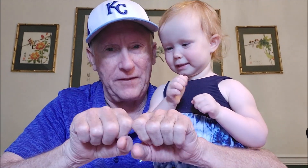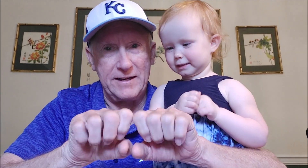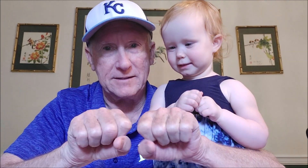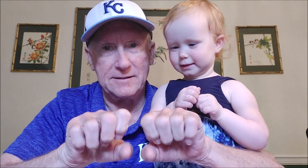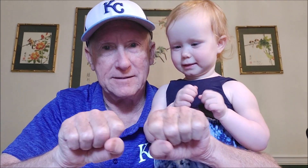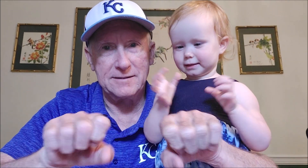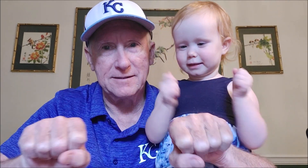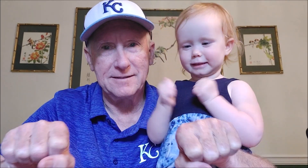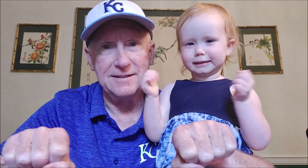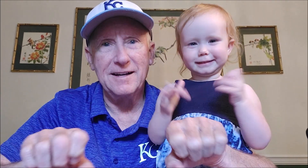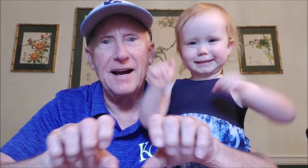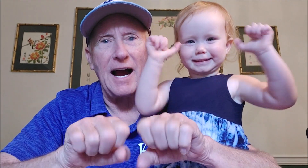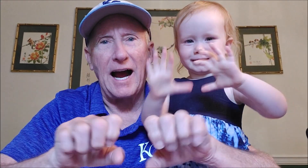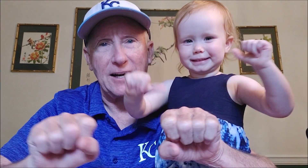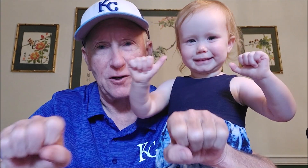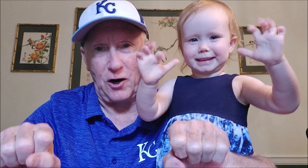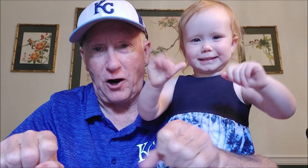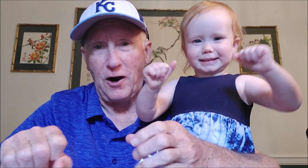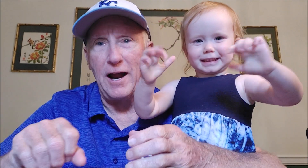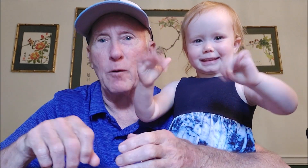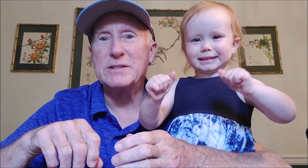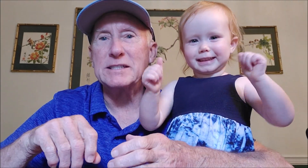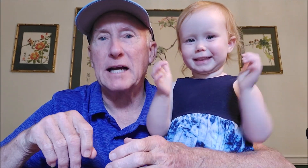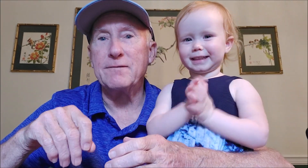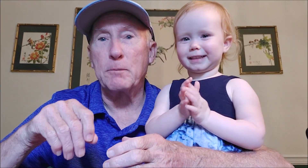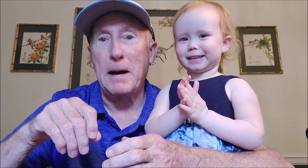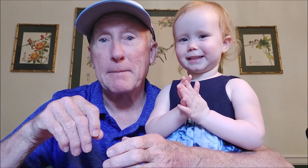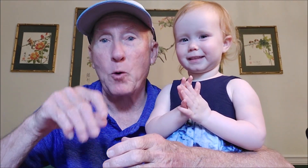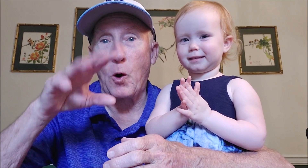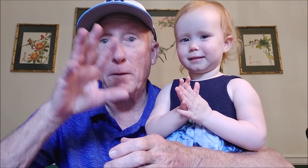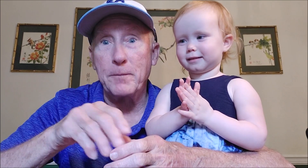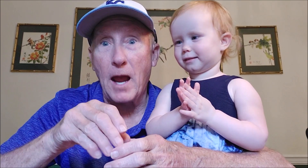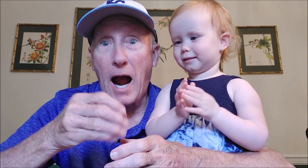here. Hot dog. And what's the sign for popcorn?